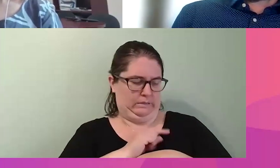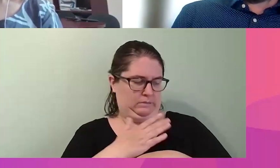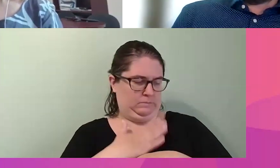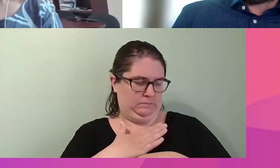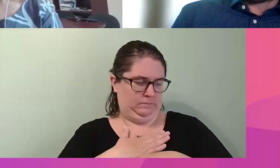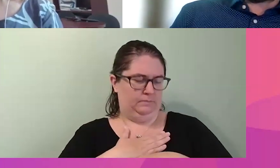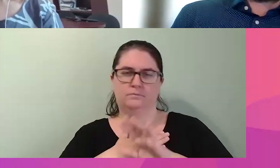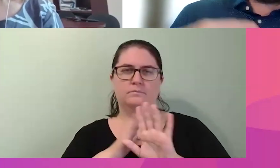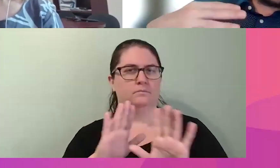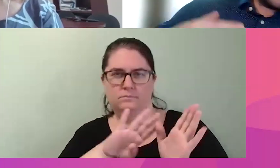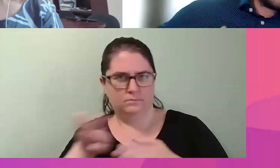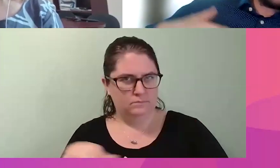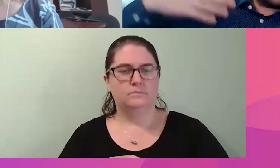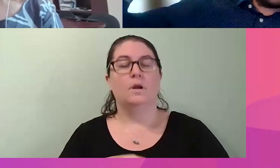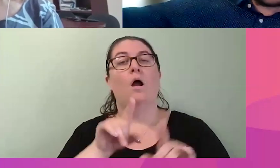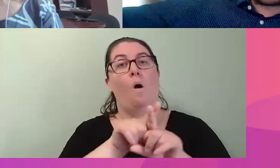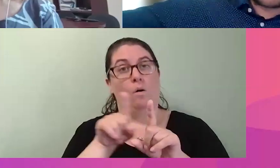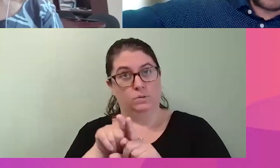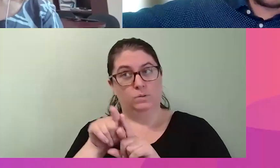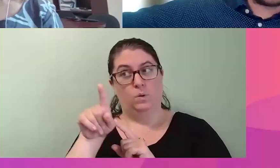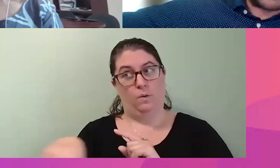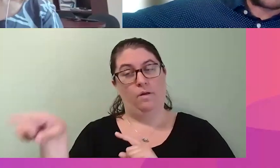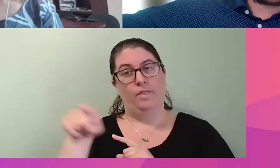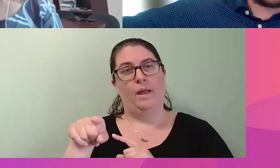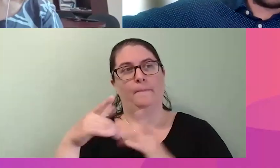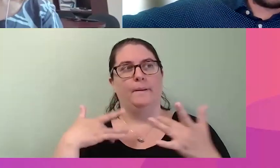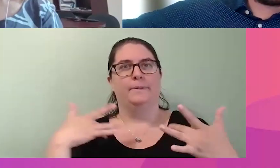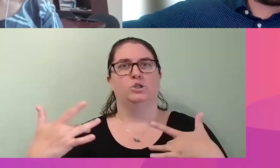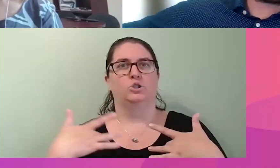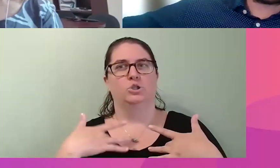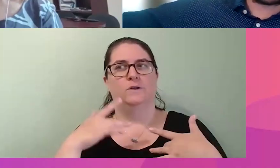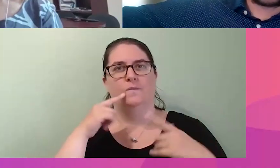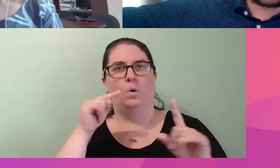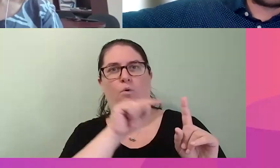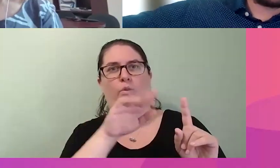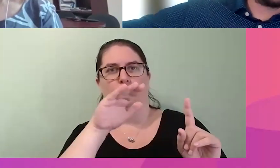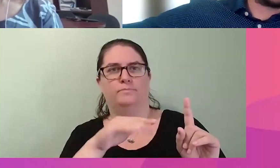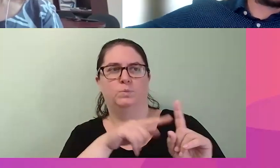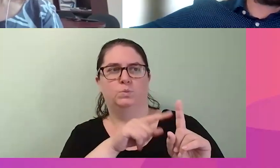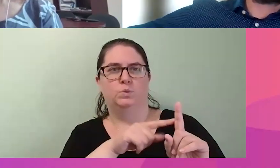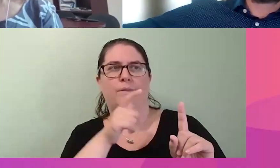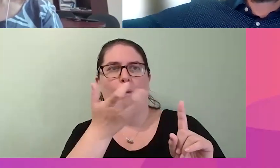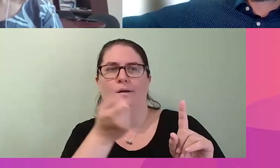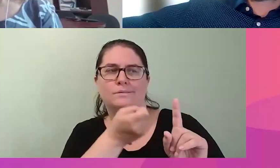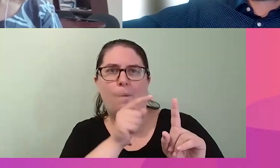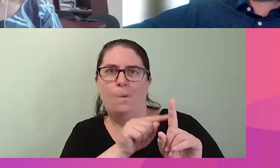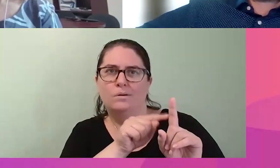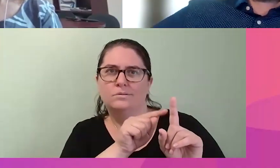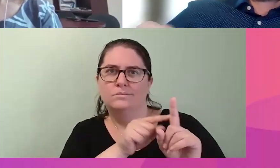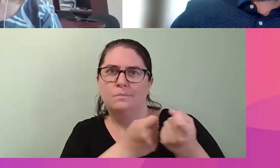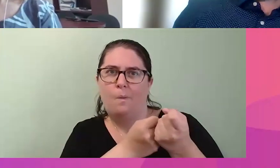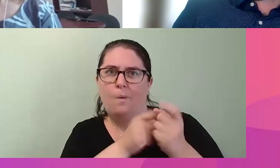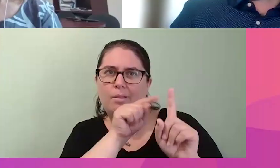um, they also are then concerned about their harmer. They want their harmer to get support. They don't, you